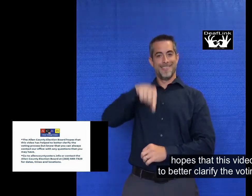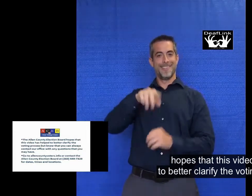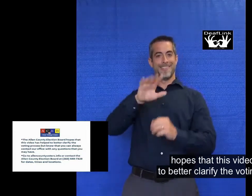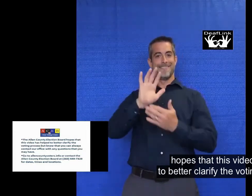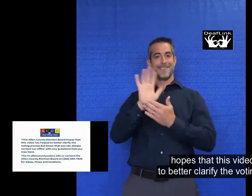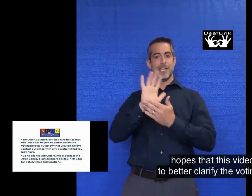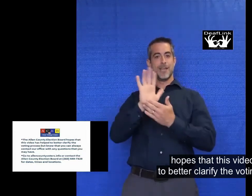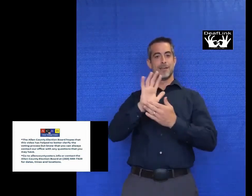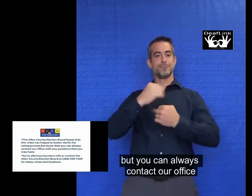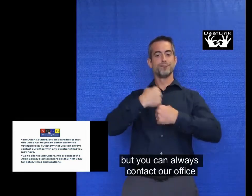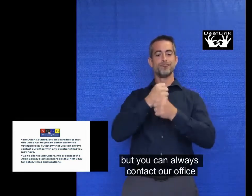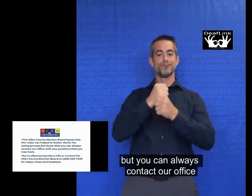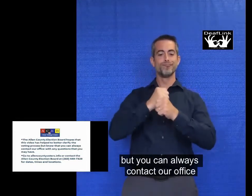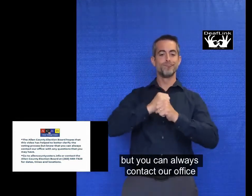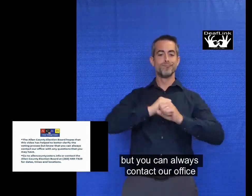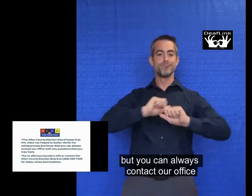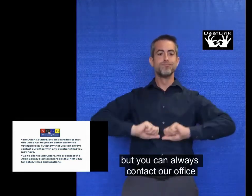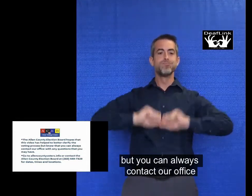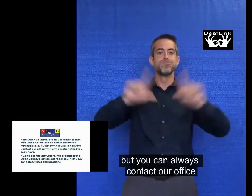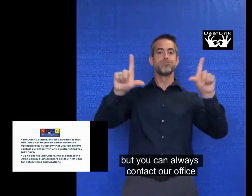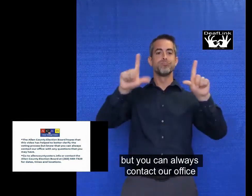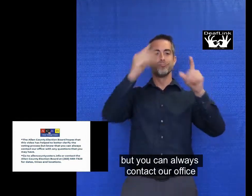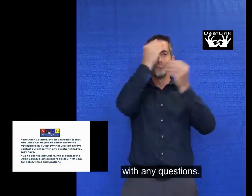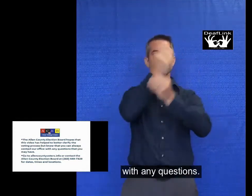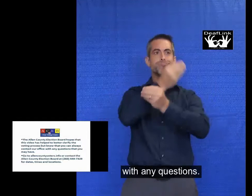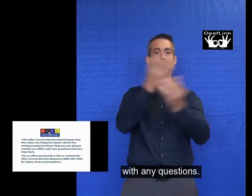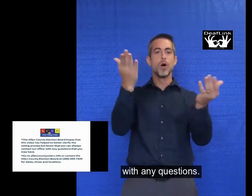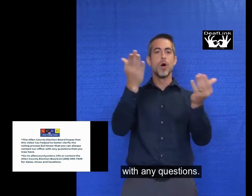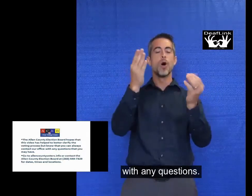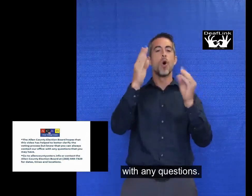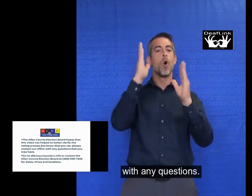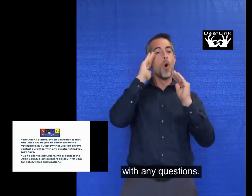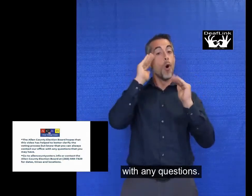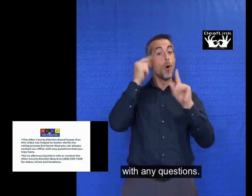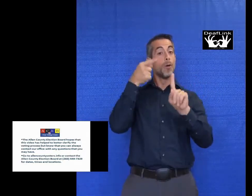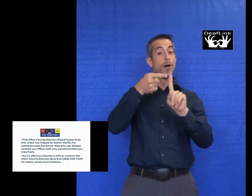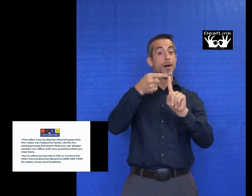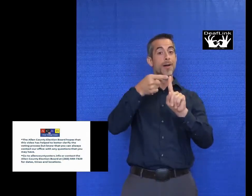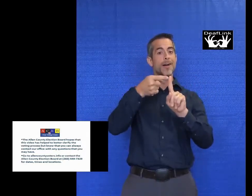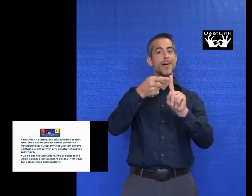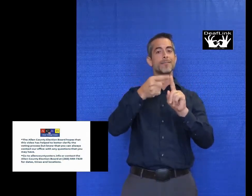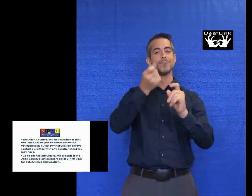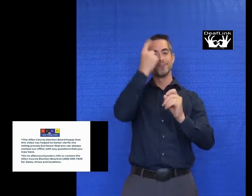the voting process, but you can always contact our office with any questions.